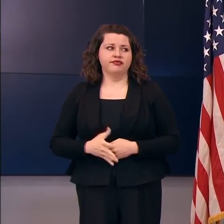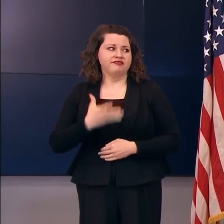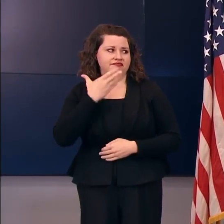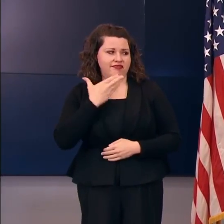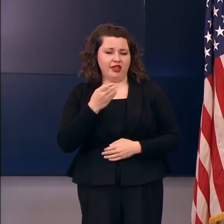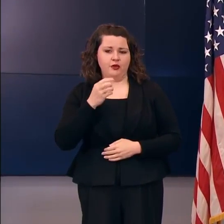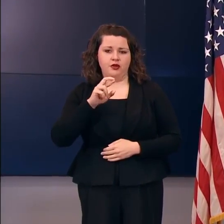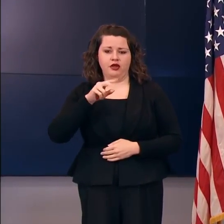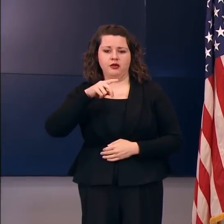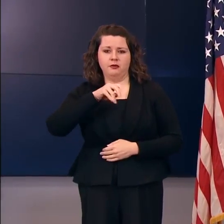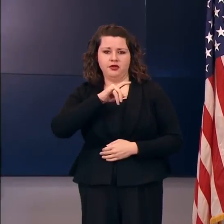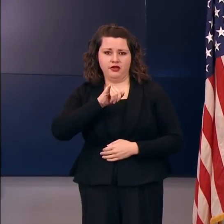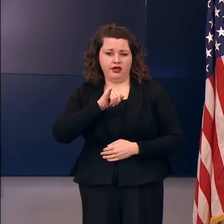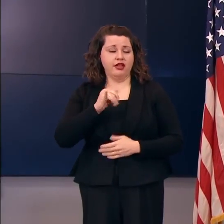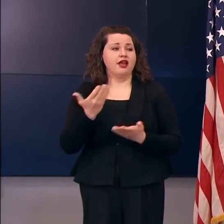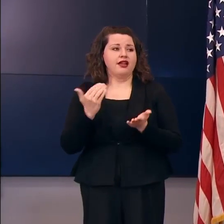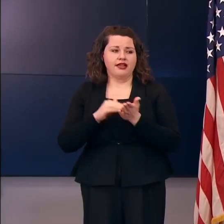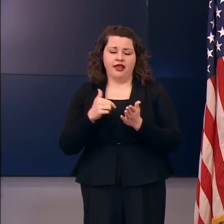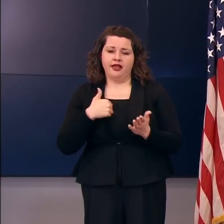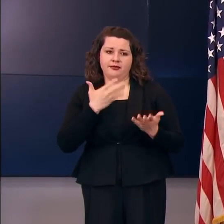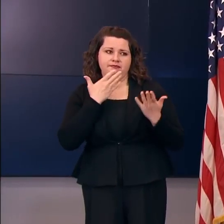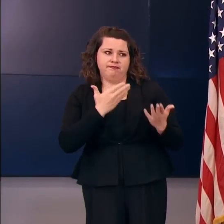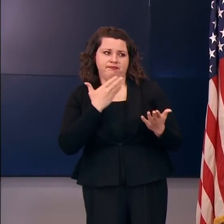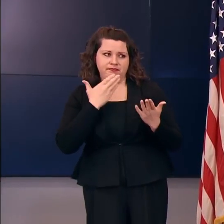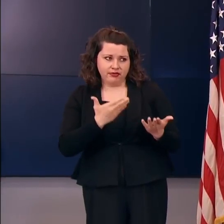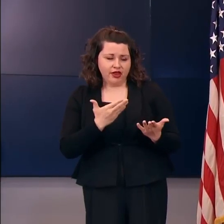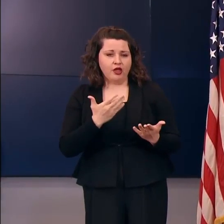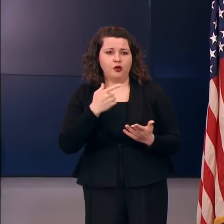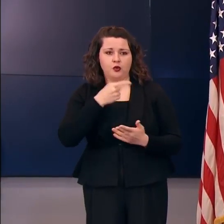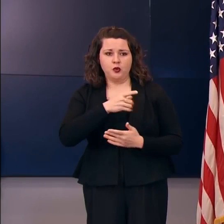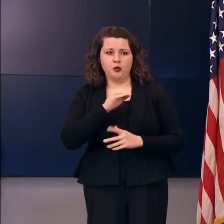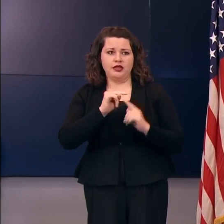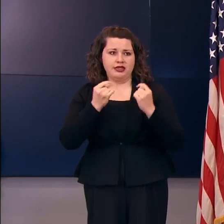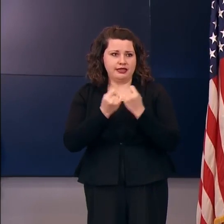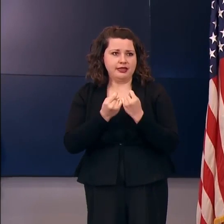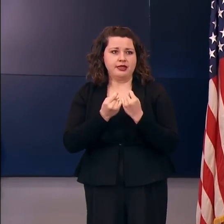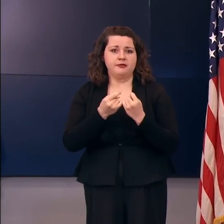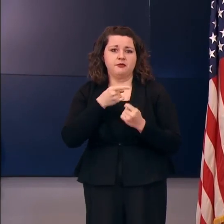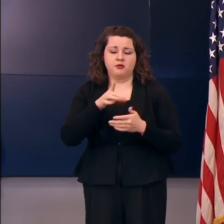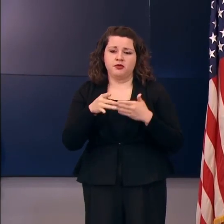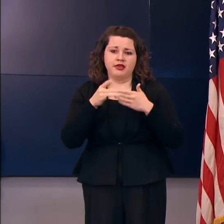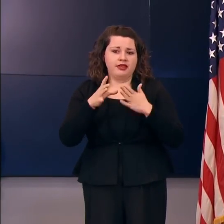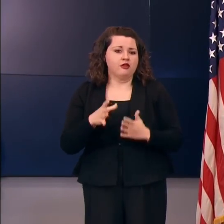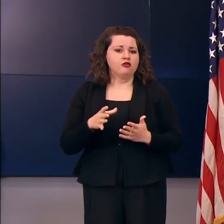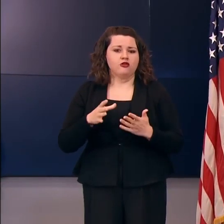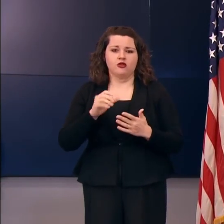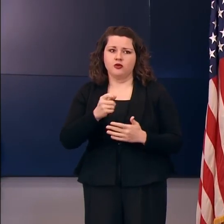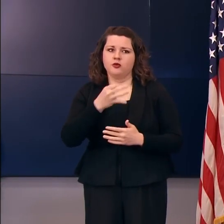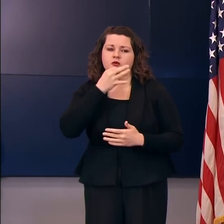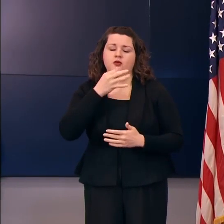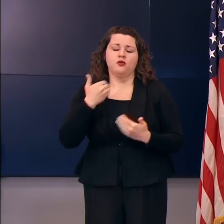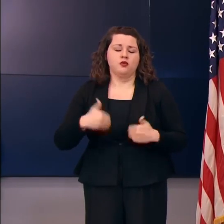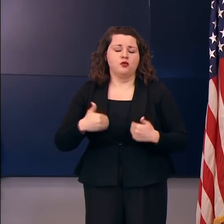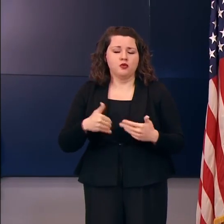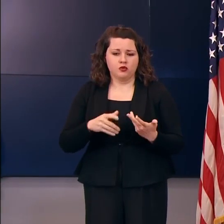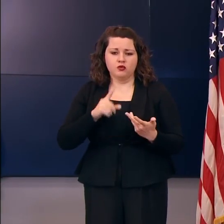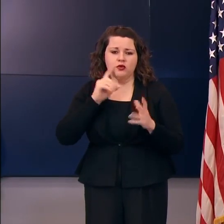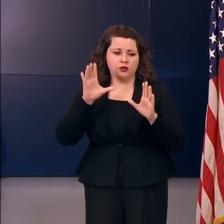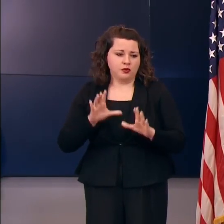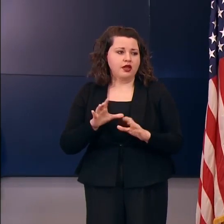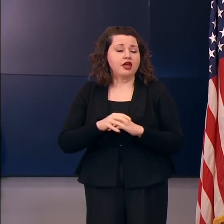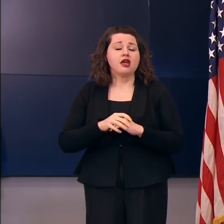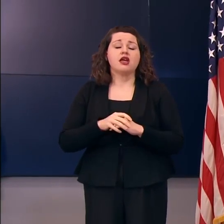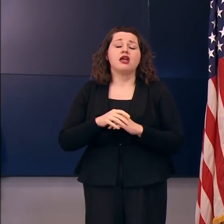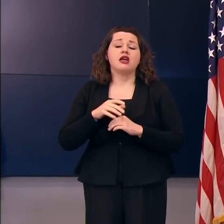Thank you, Dr. Badati, and I want to again express my gratitude to you and your team for your leadership and expertise throughout the last several weeks.